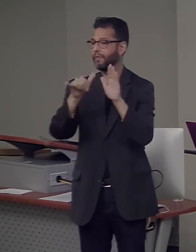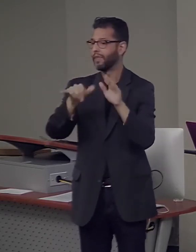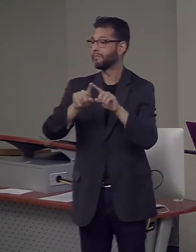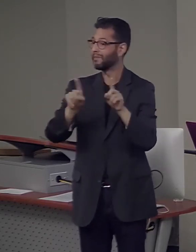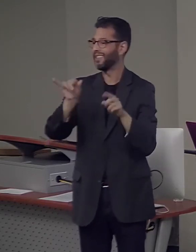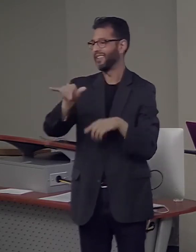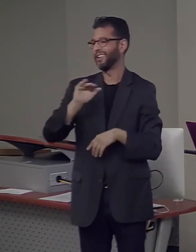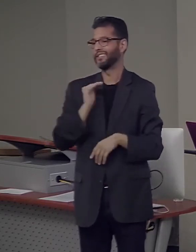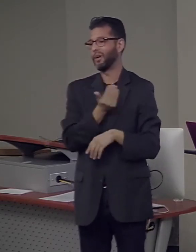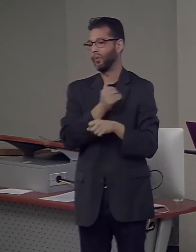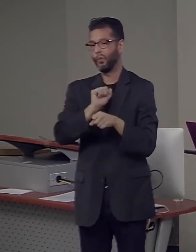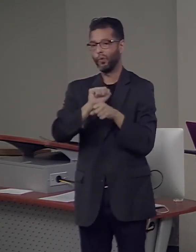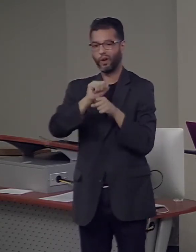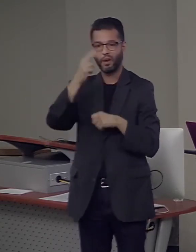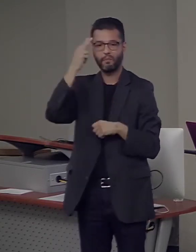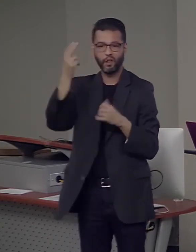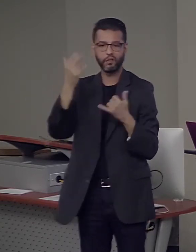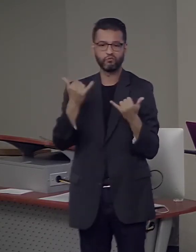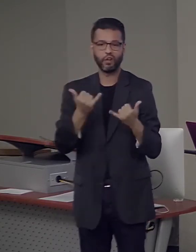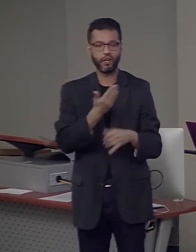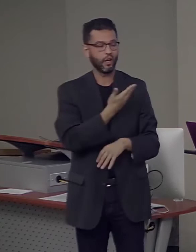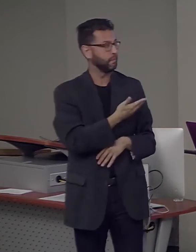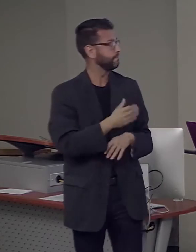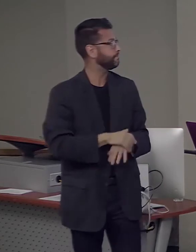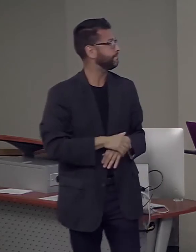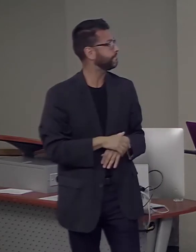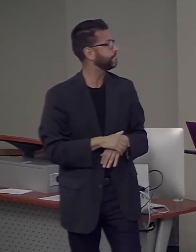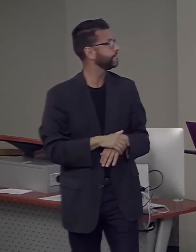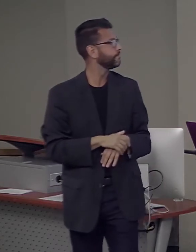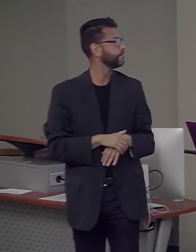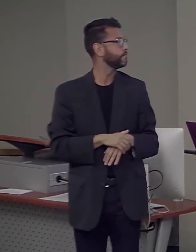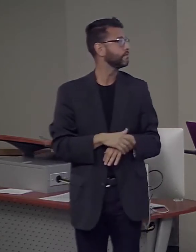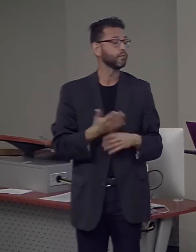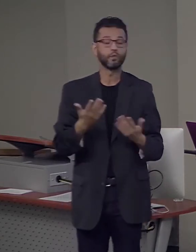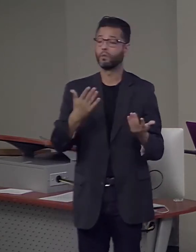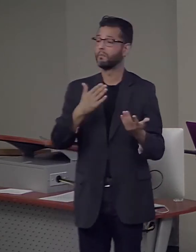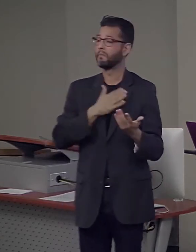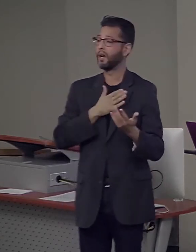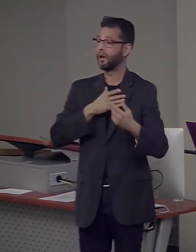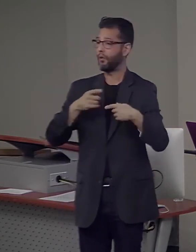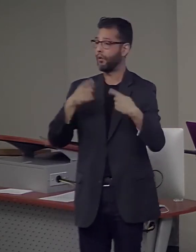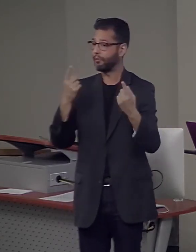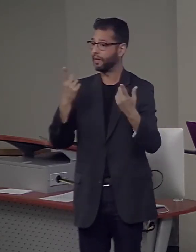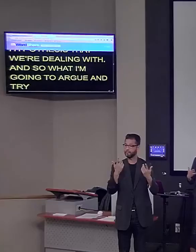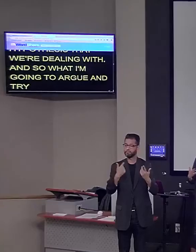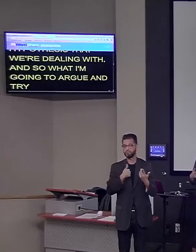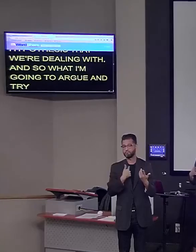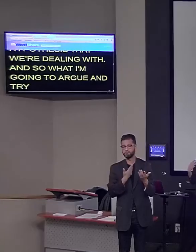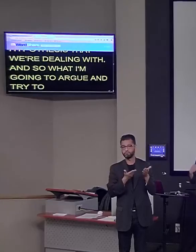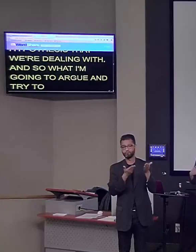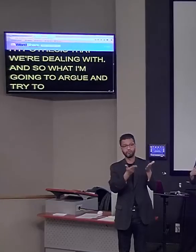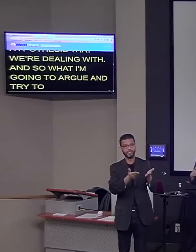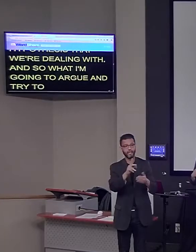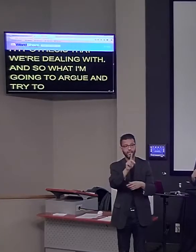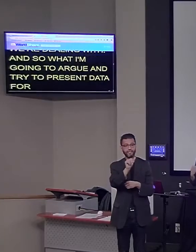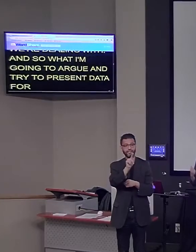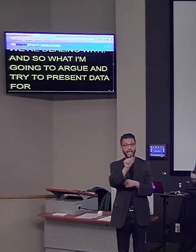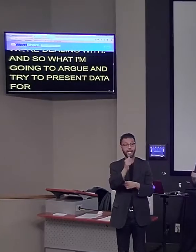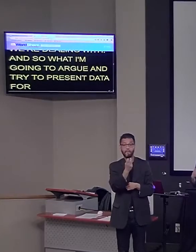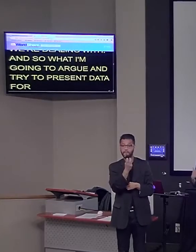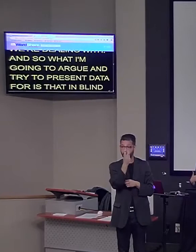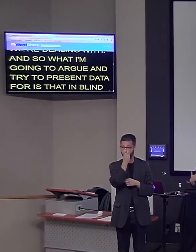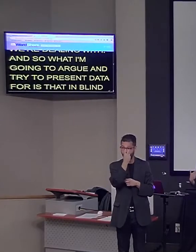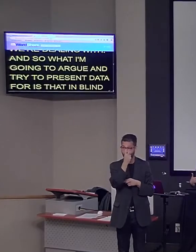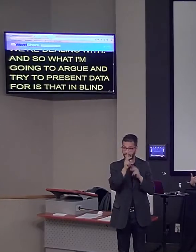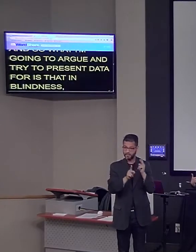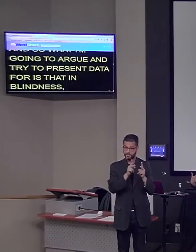hypothesis that we're dealing with. And so what I'm going to argue and try to present data for is that in blindness, connectivity from